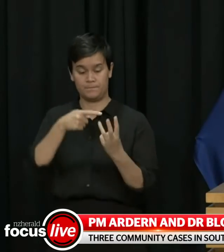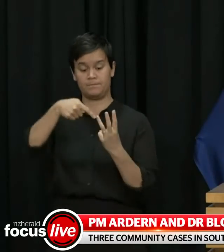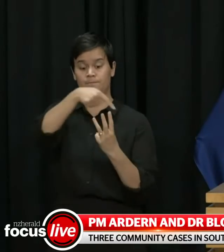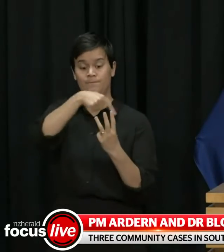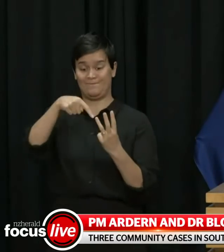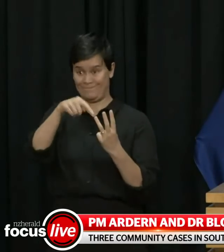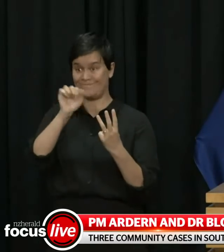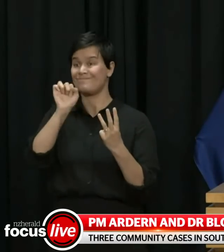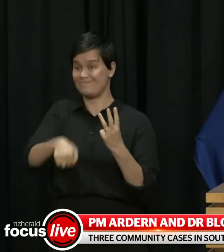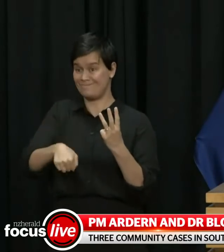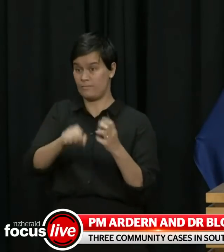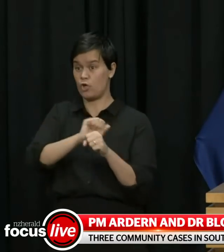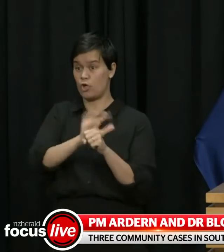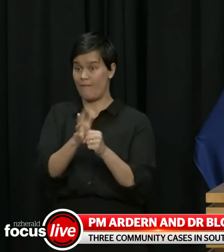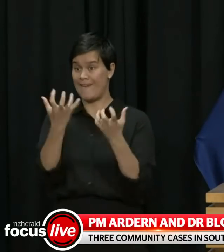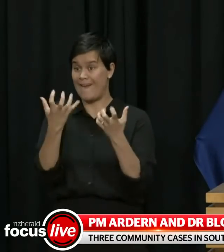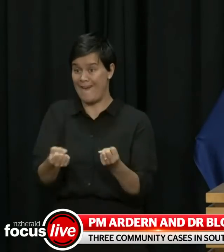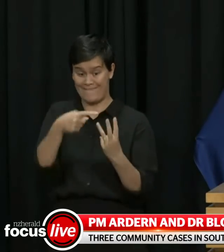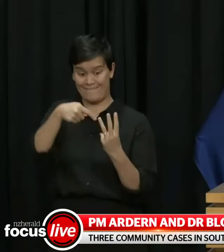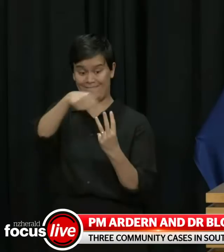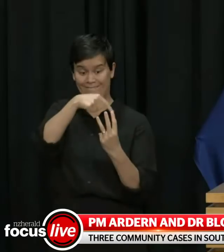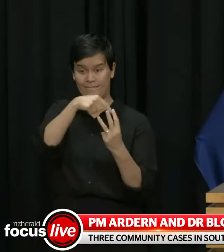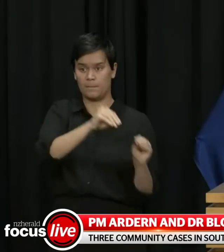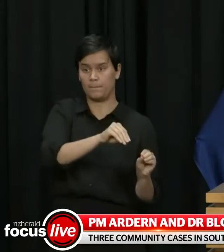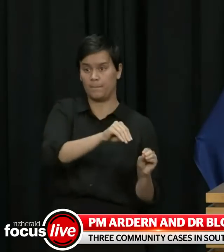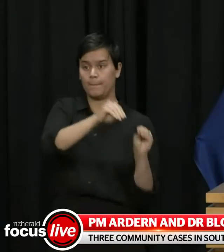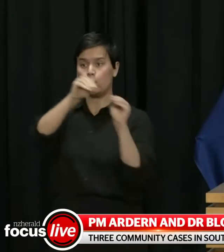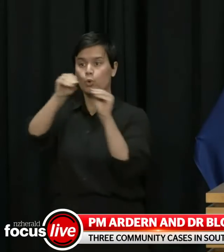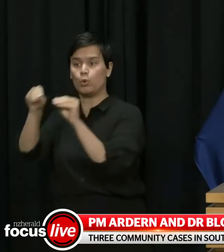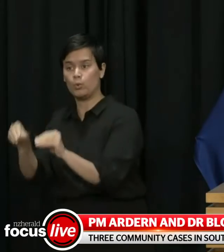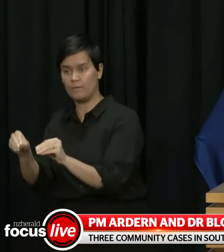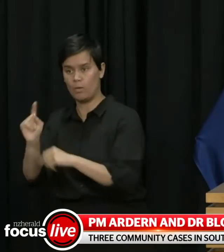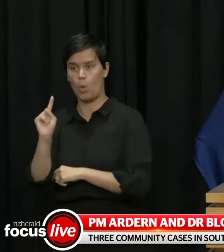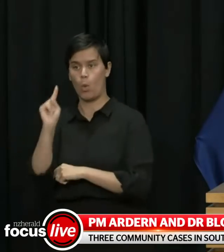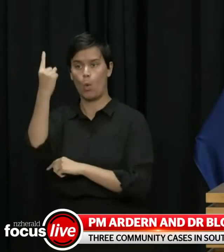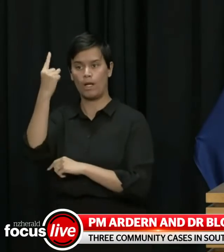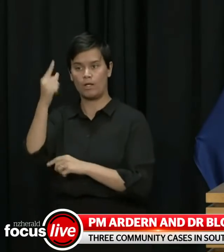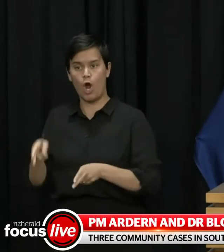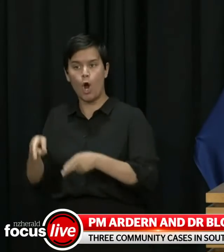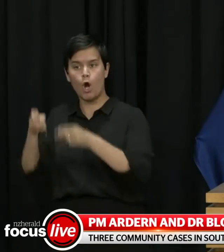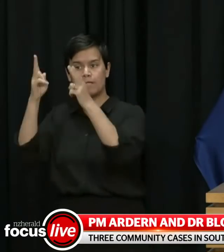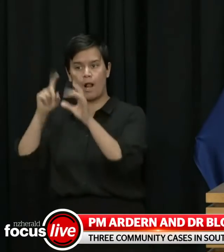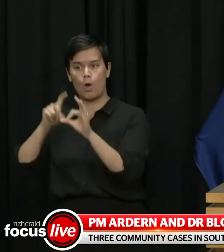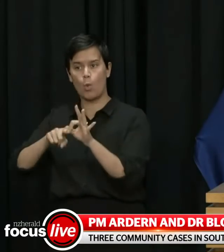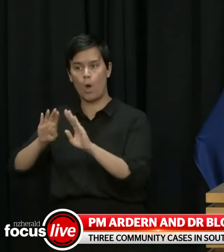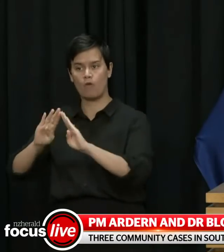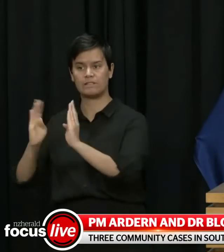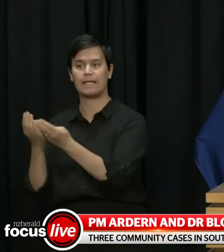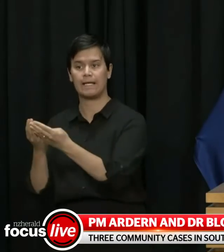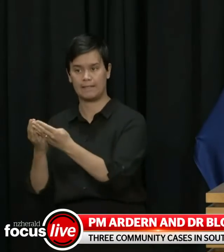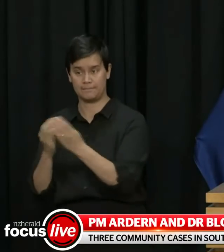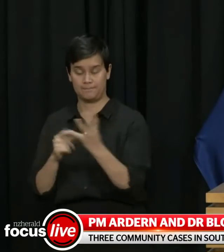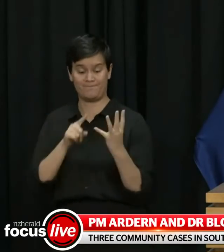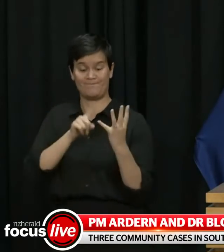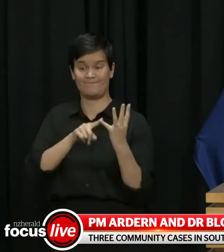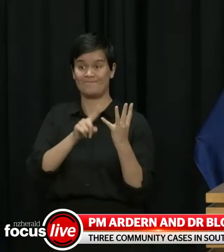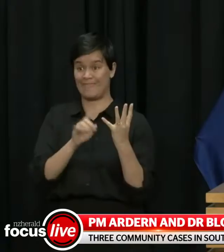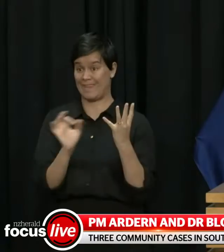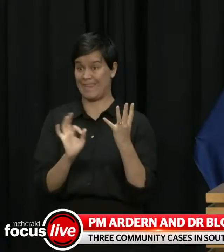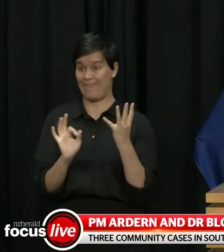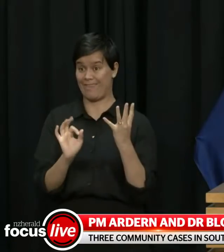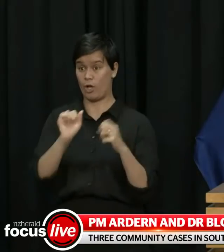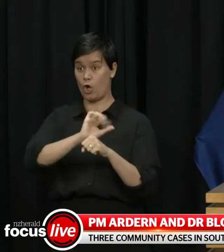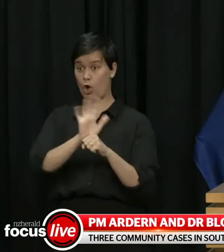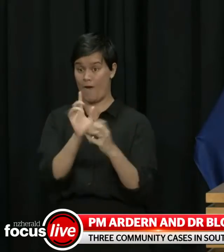group who are positive cases have now been transferred to the Auckland quarantine facility. The 4th member of the family who tested